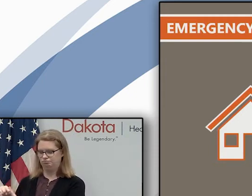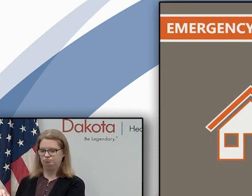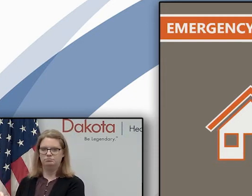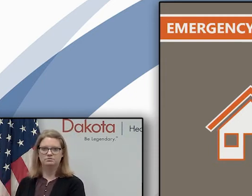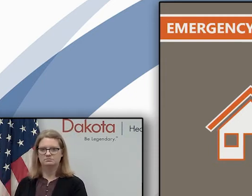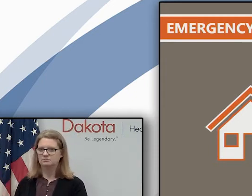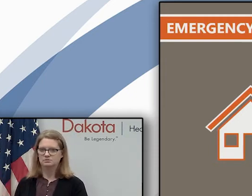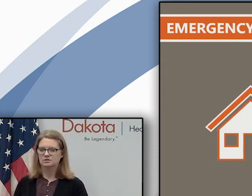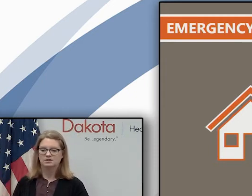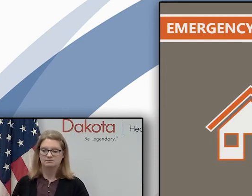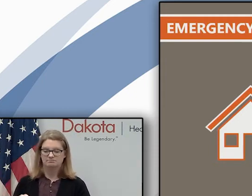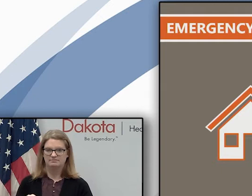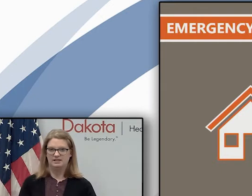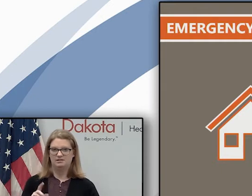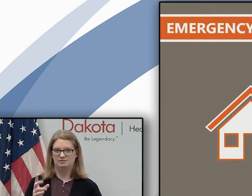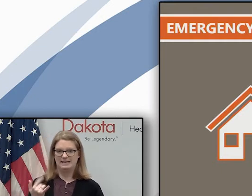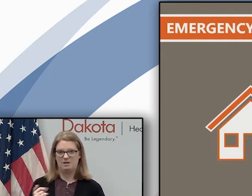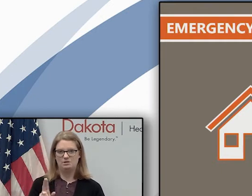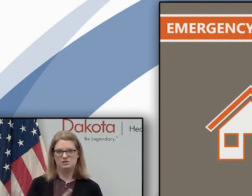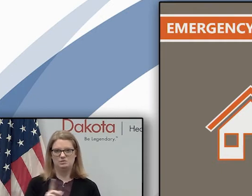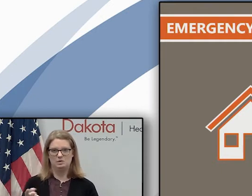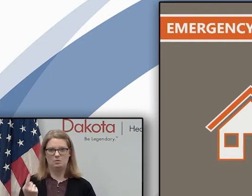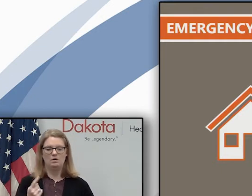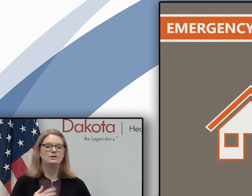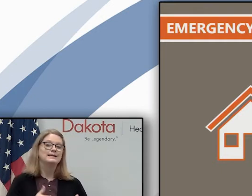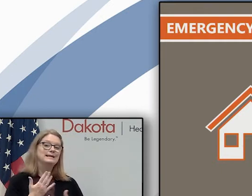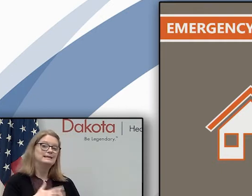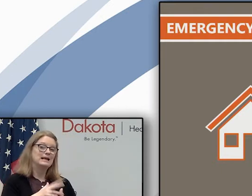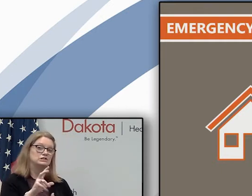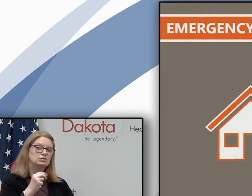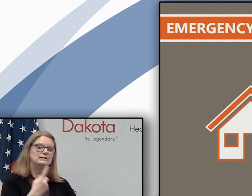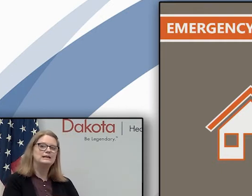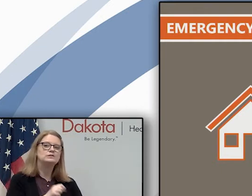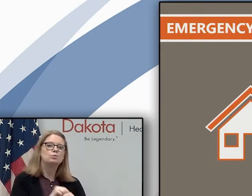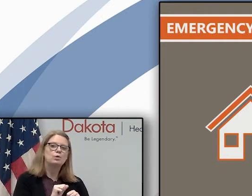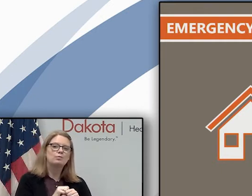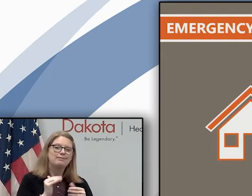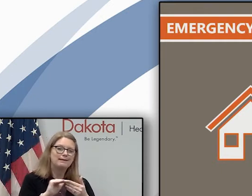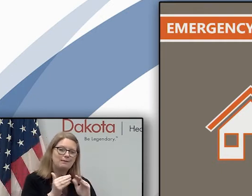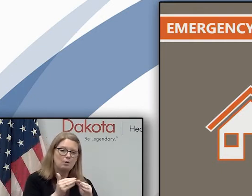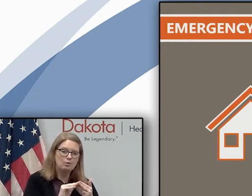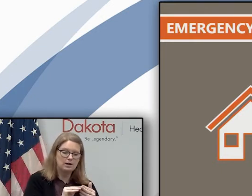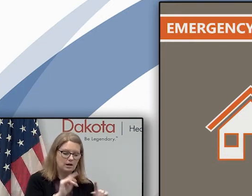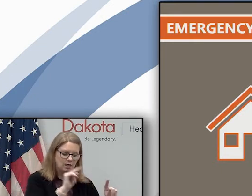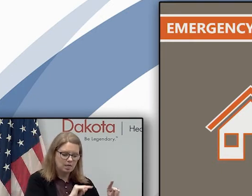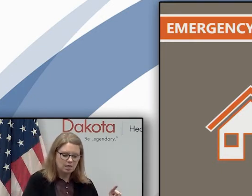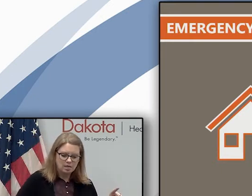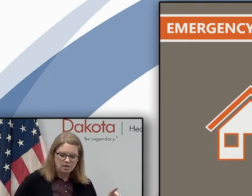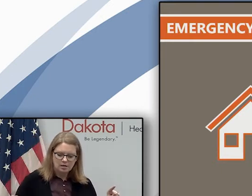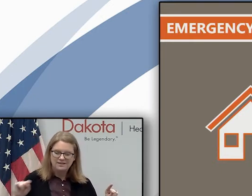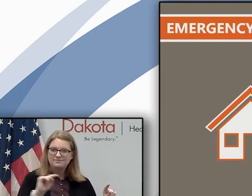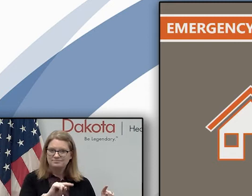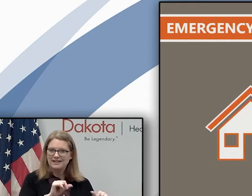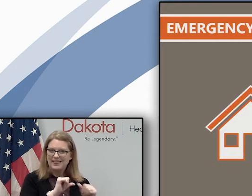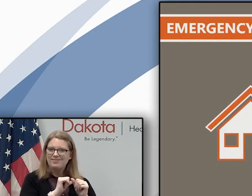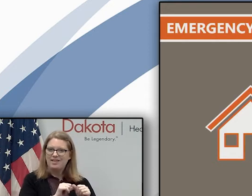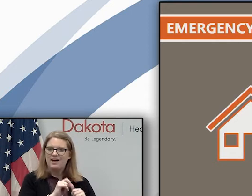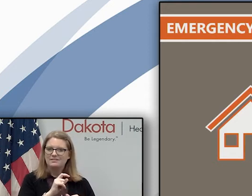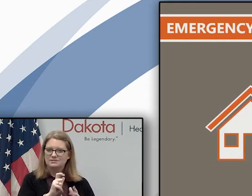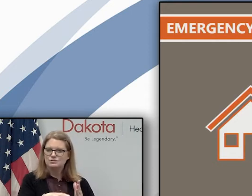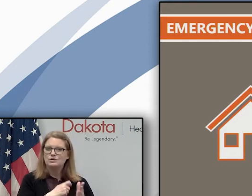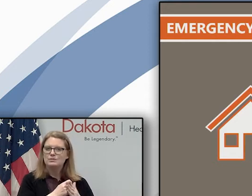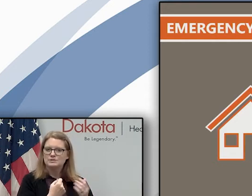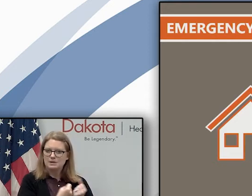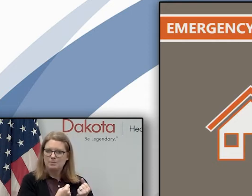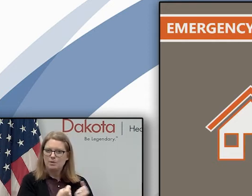experiencing homelessness. In the next 30 days, we'll be working with each community to ensure the infrastructure exists long-term to support local efforts to